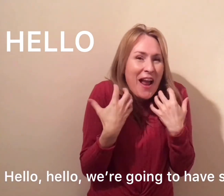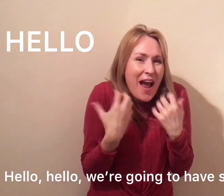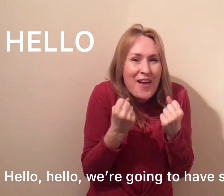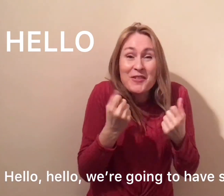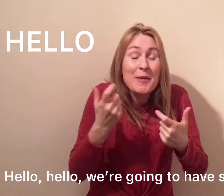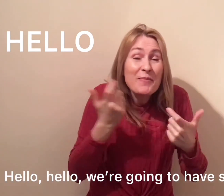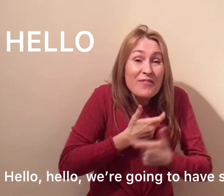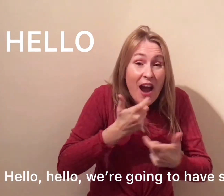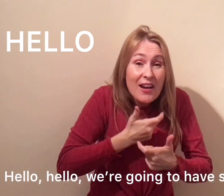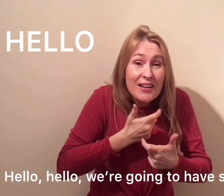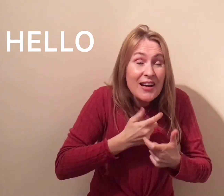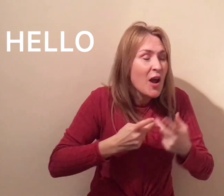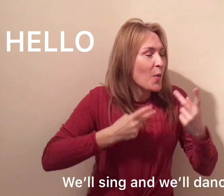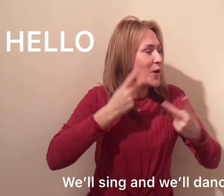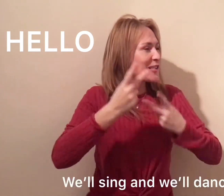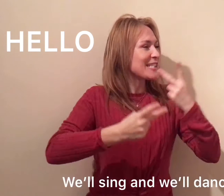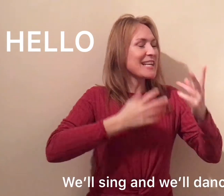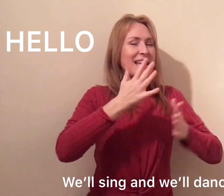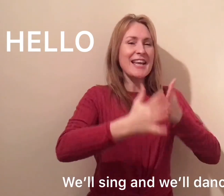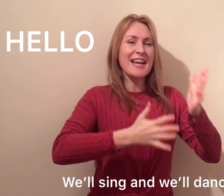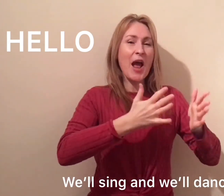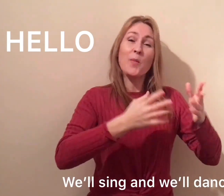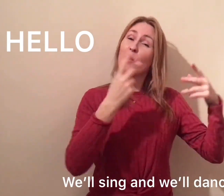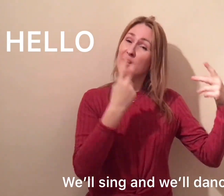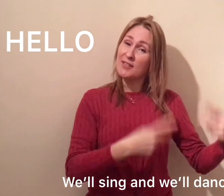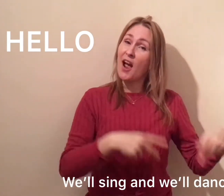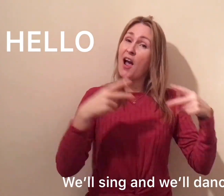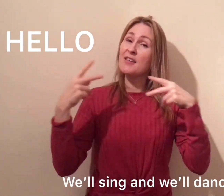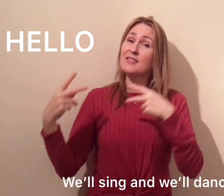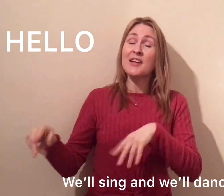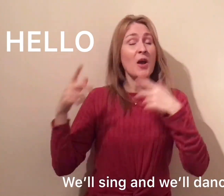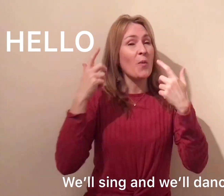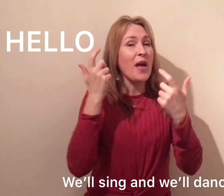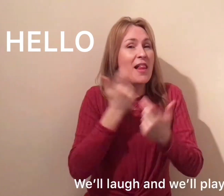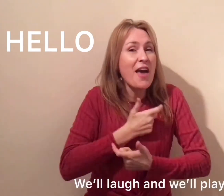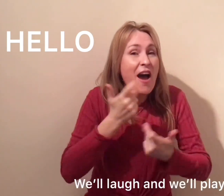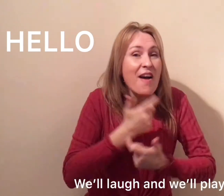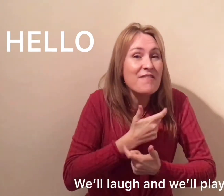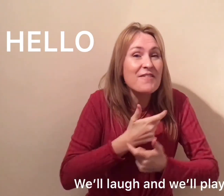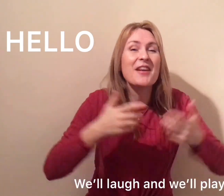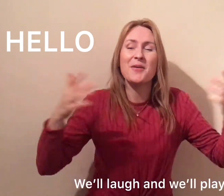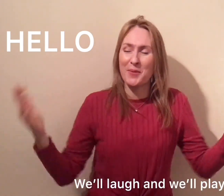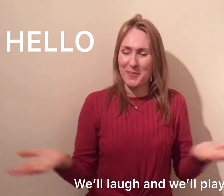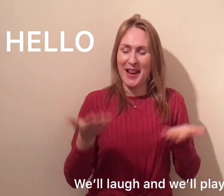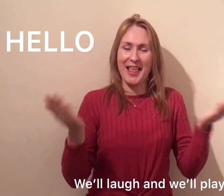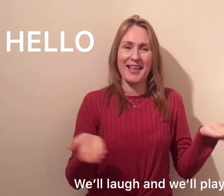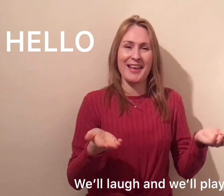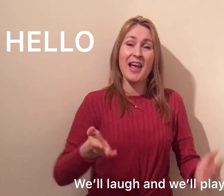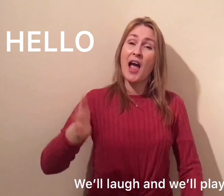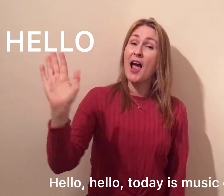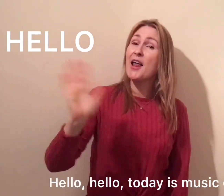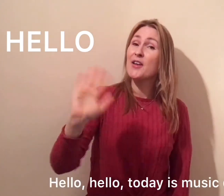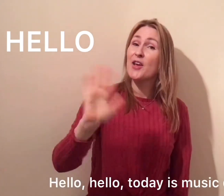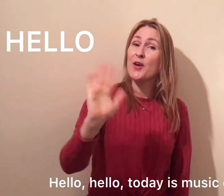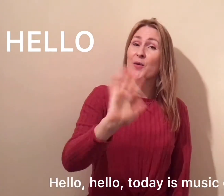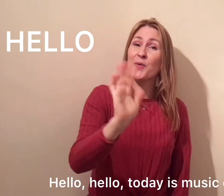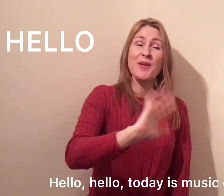have some fun. We'll sing and we'll dance. We'll laugh and we'll play. Hello.